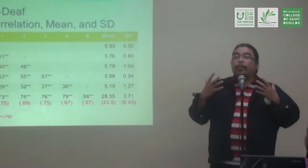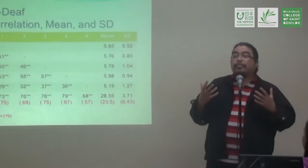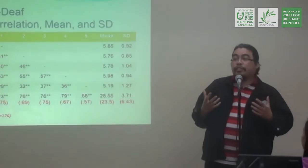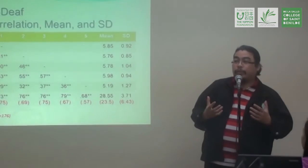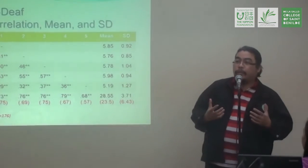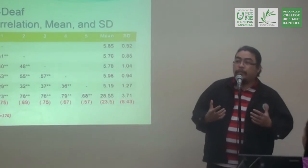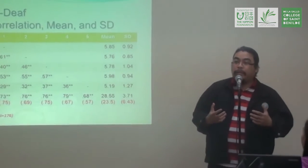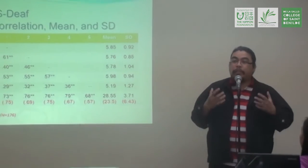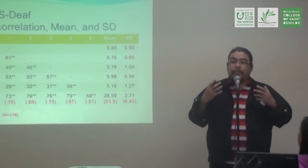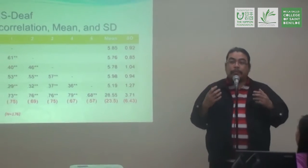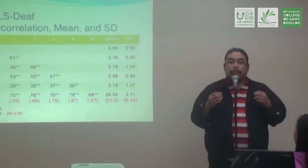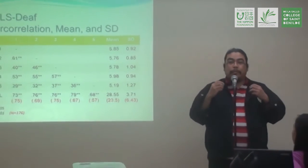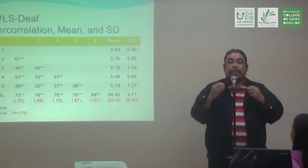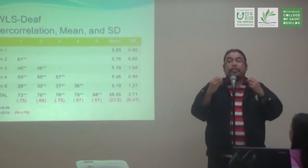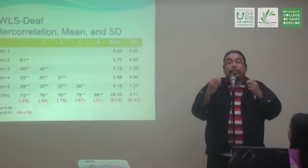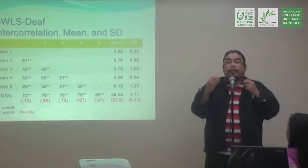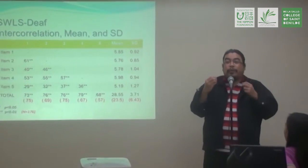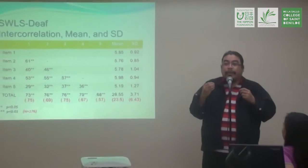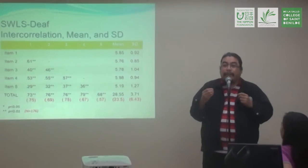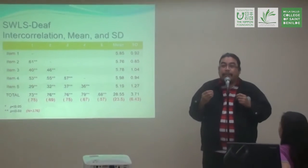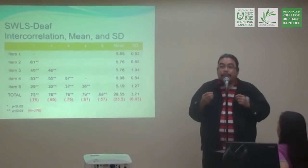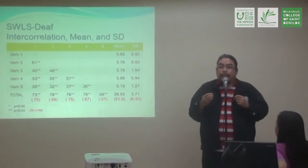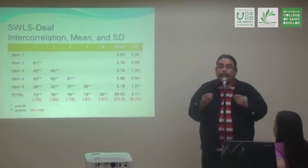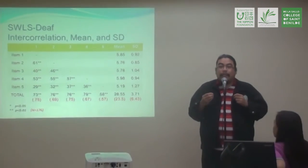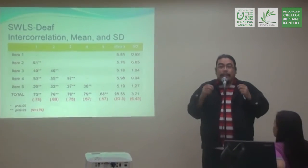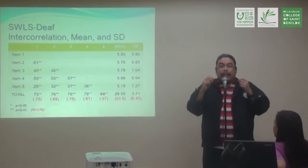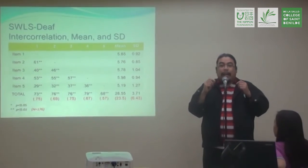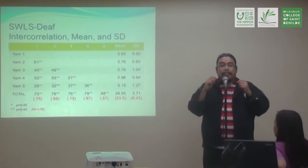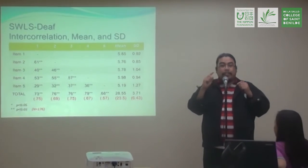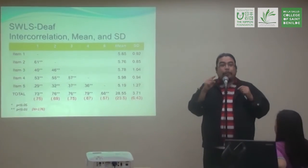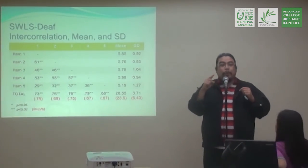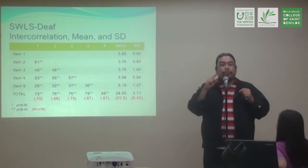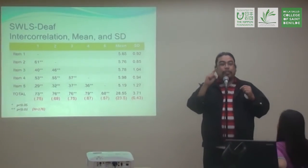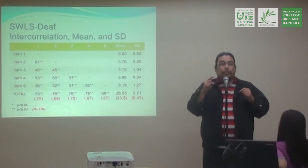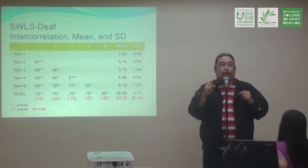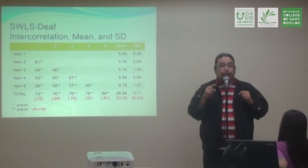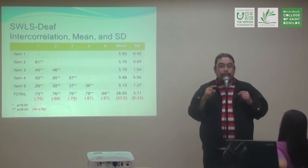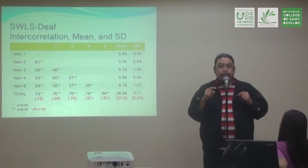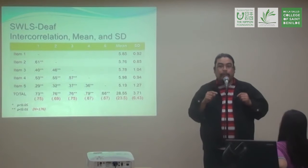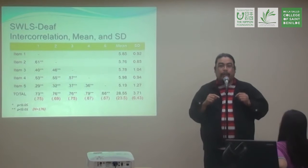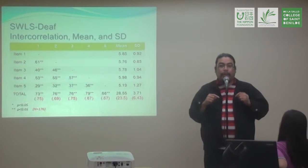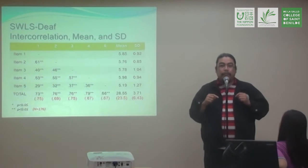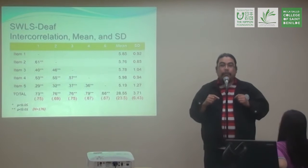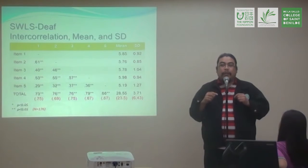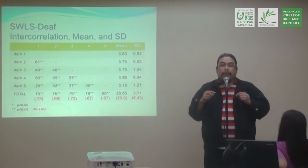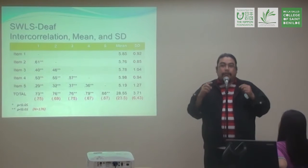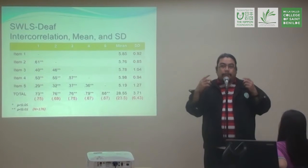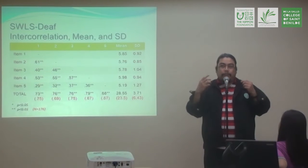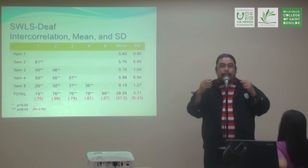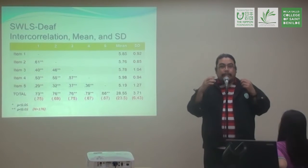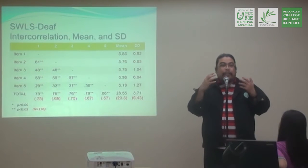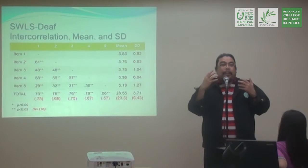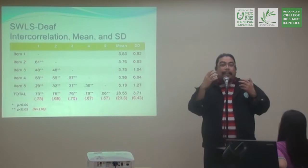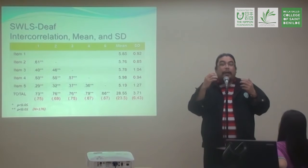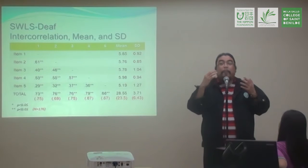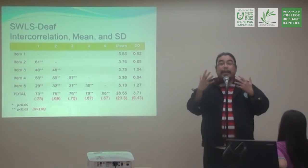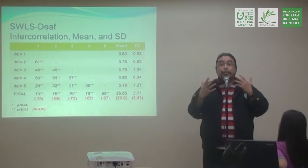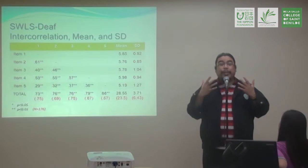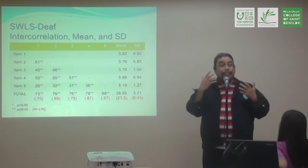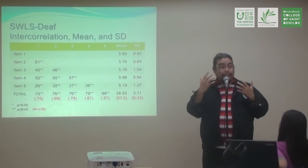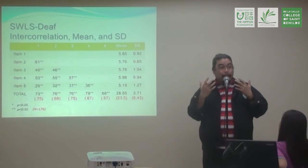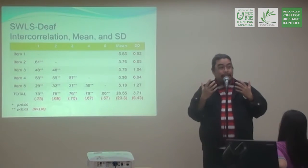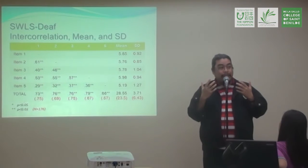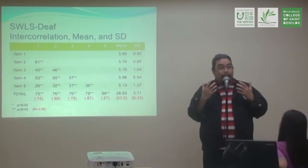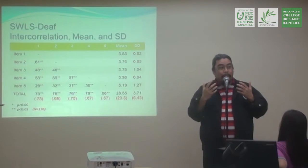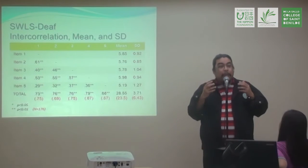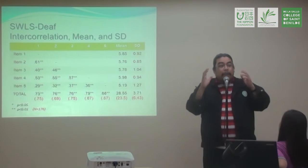what does 0.6 to 1 mean in terms of intercorrelation? As it approaches 1, okay, basically they're kind of